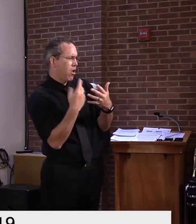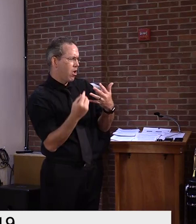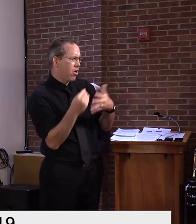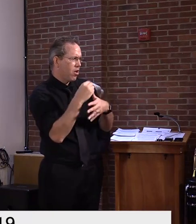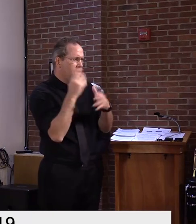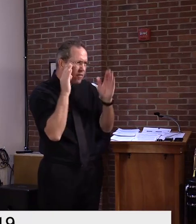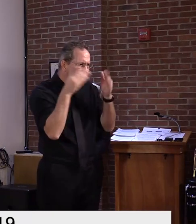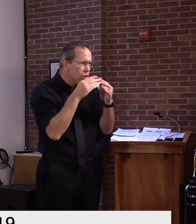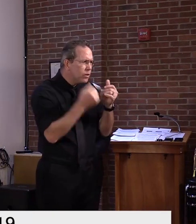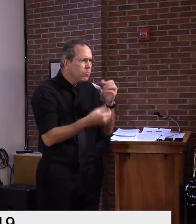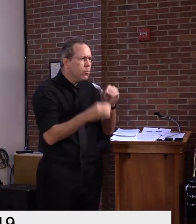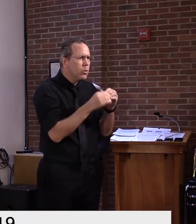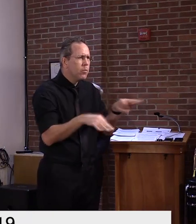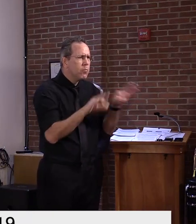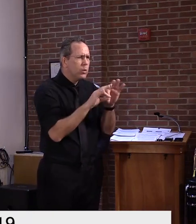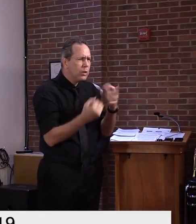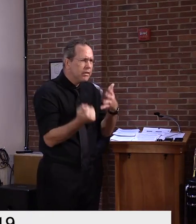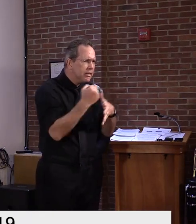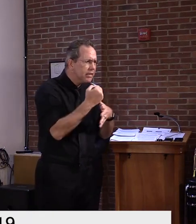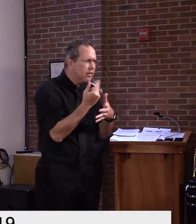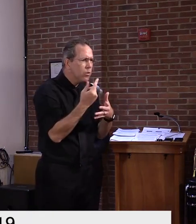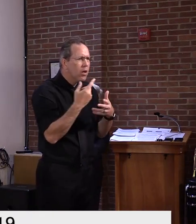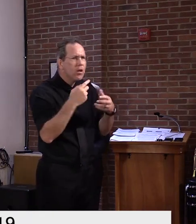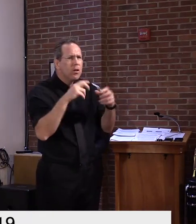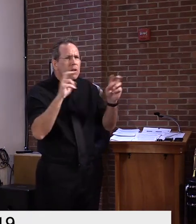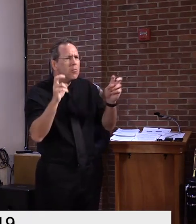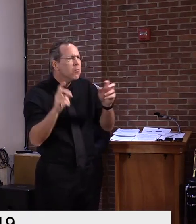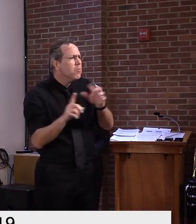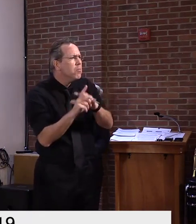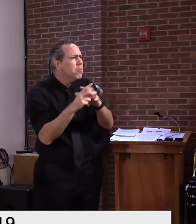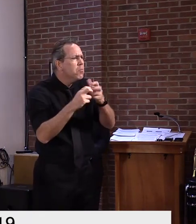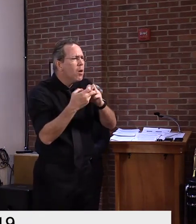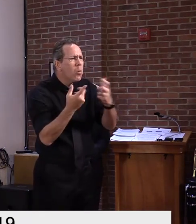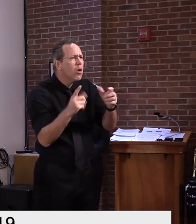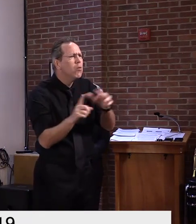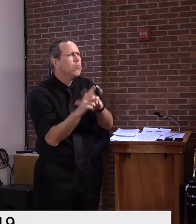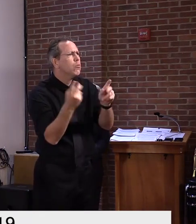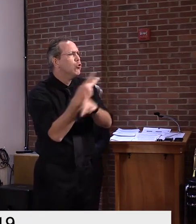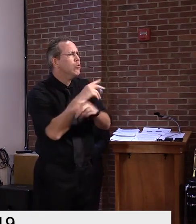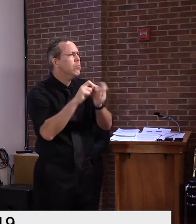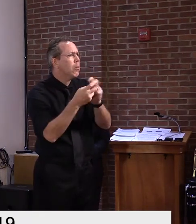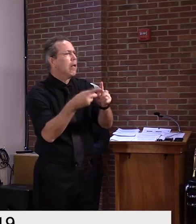problems that a state can then deal with. So